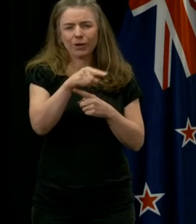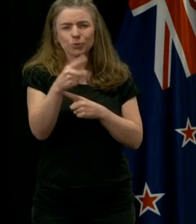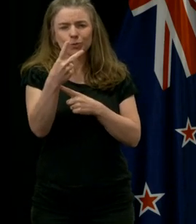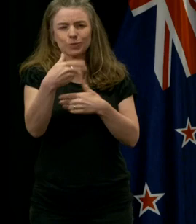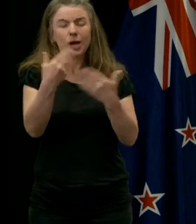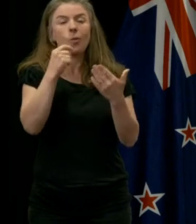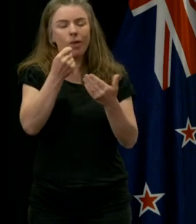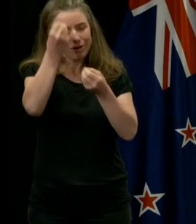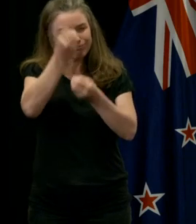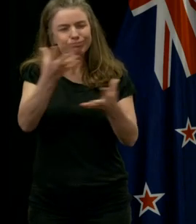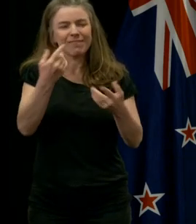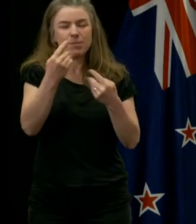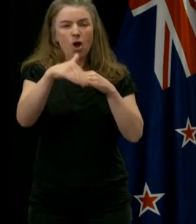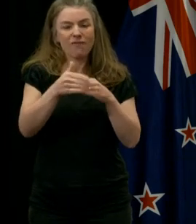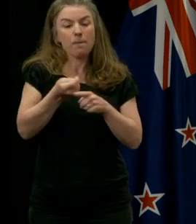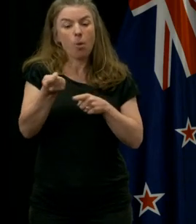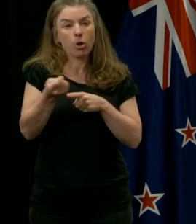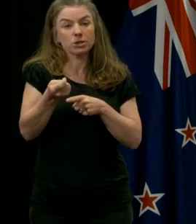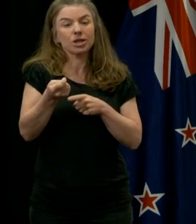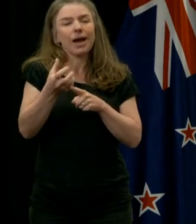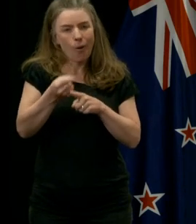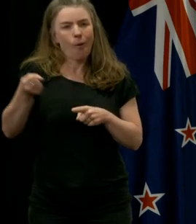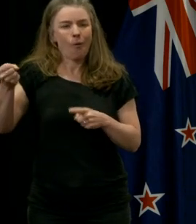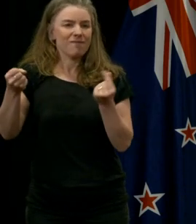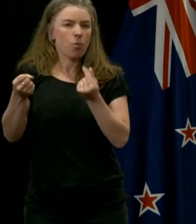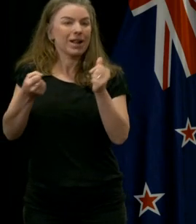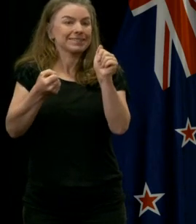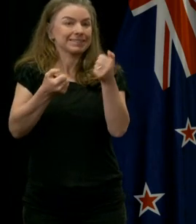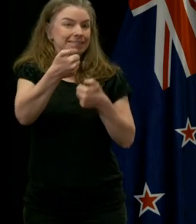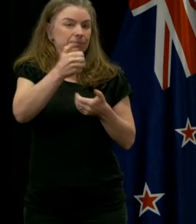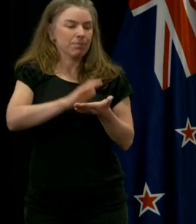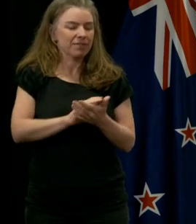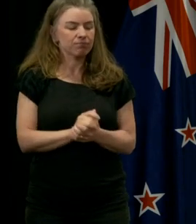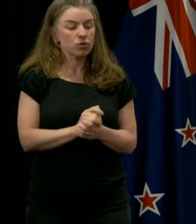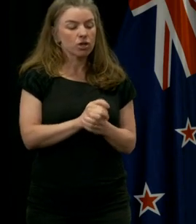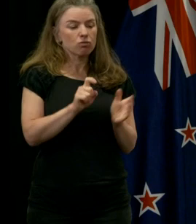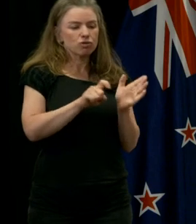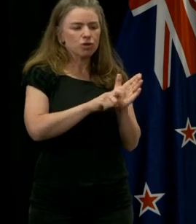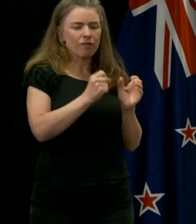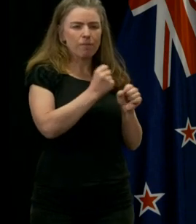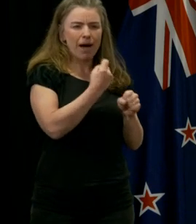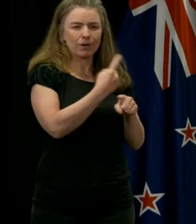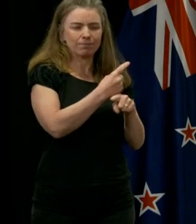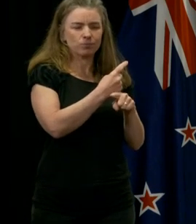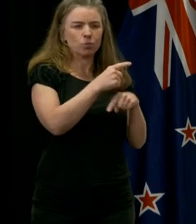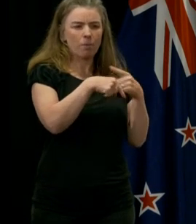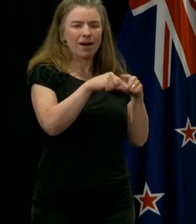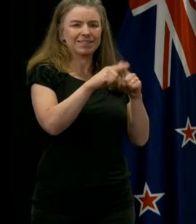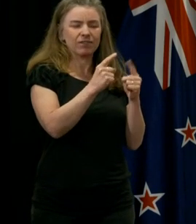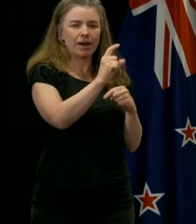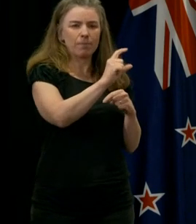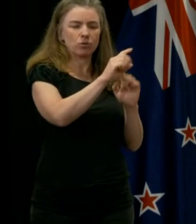days. The Reserve Bank has agreed to help banks with the appropriate capital rules. In addition, it has decided to reduce banks' core